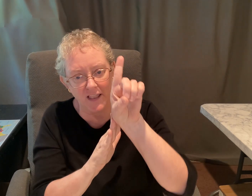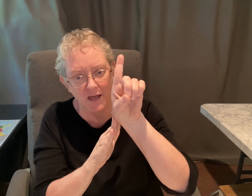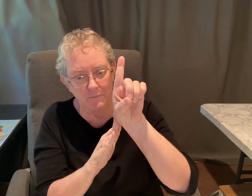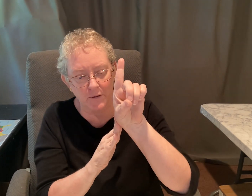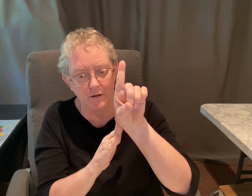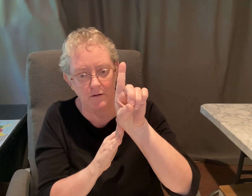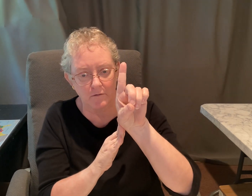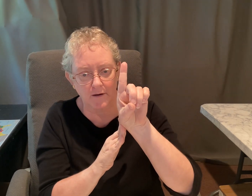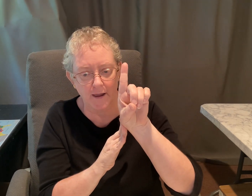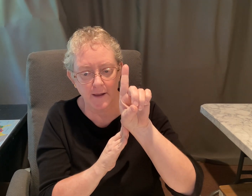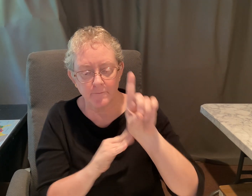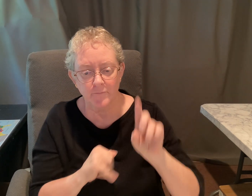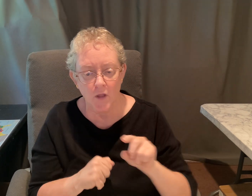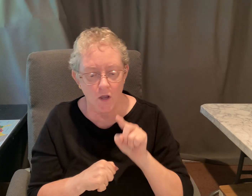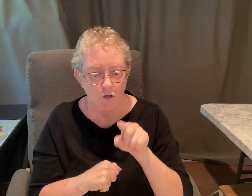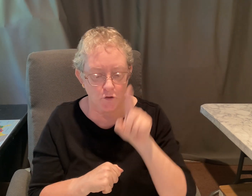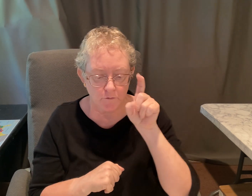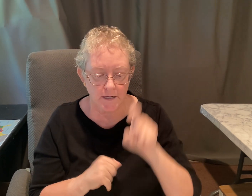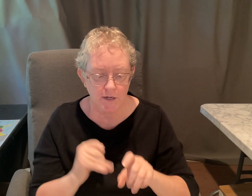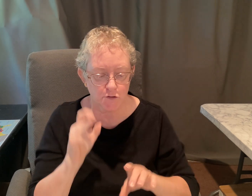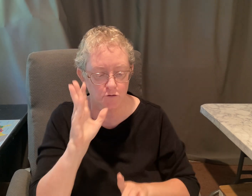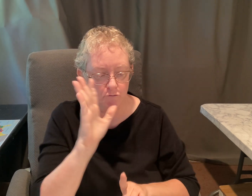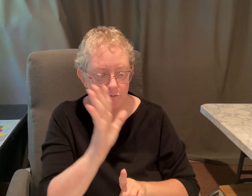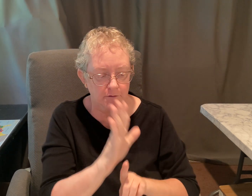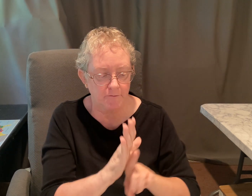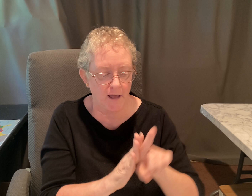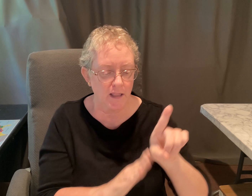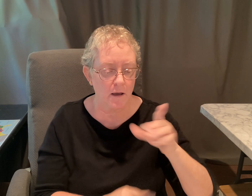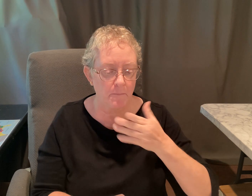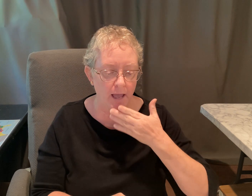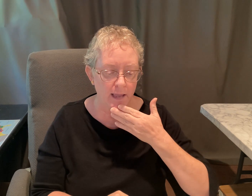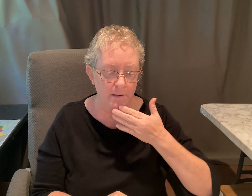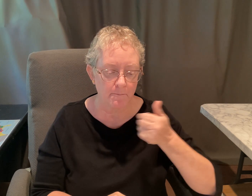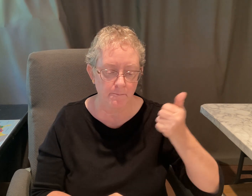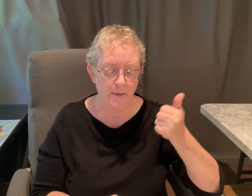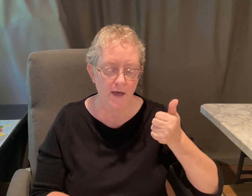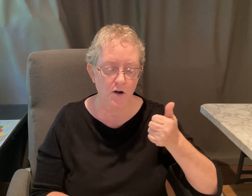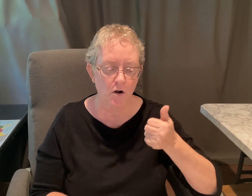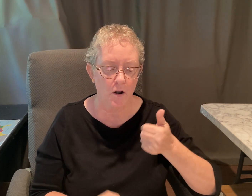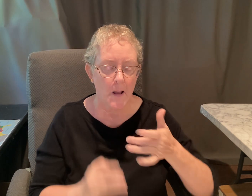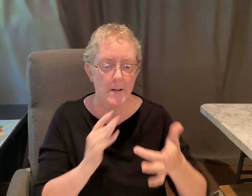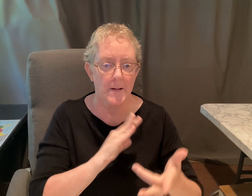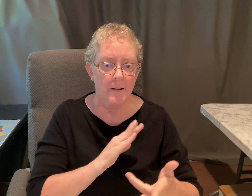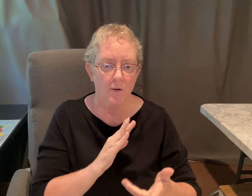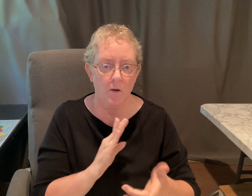Develop. Okay? You need to develop a better